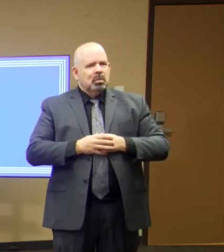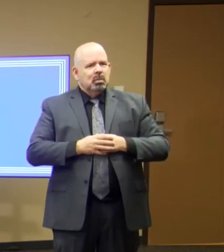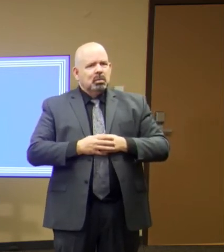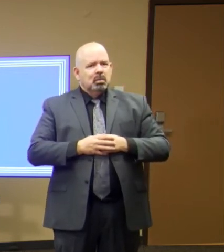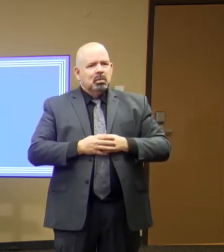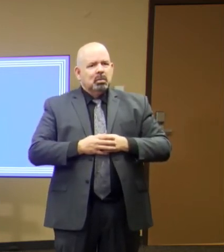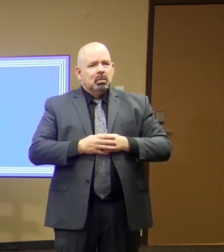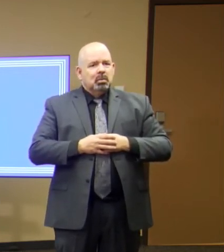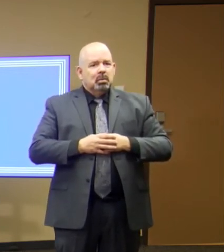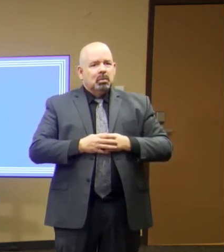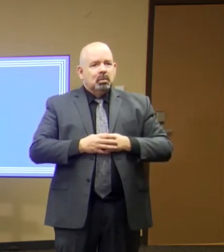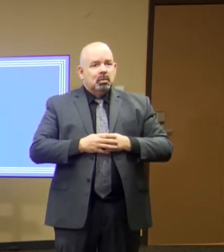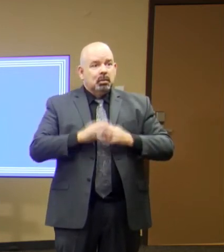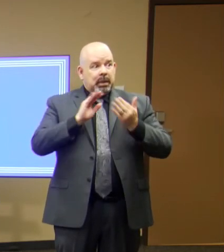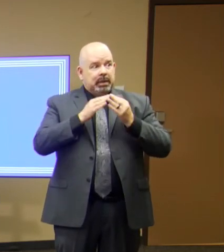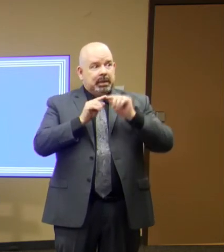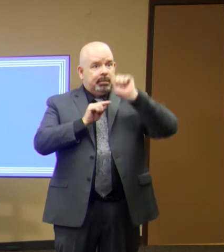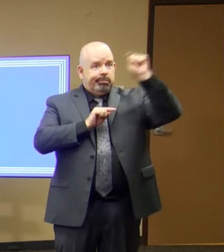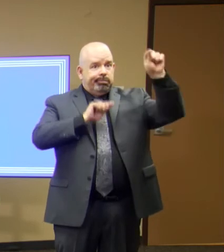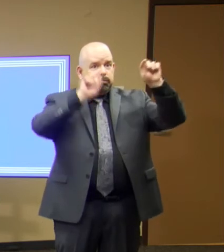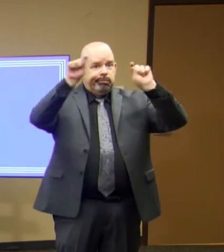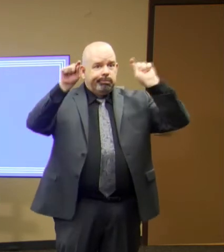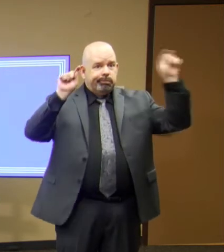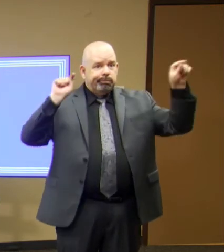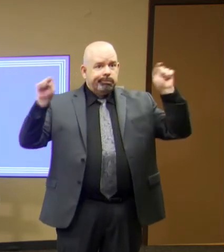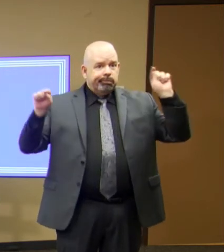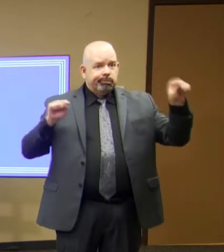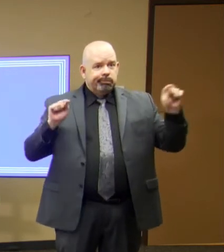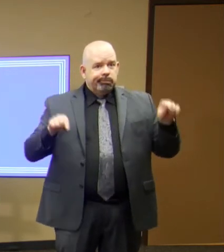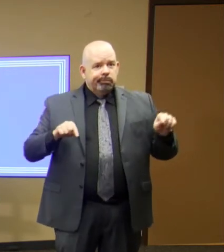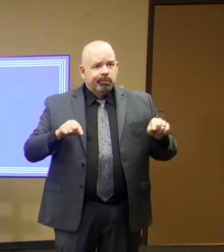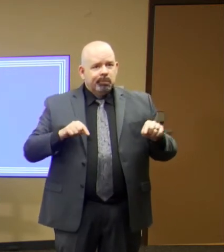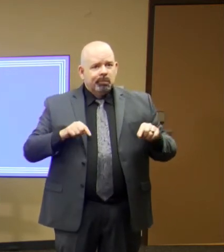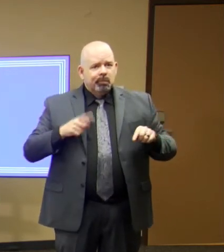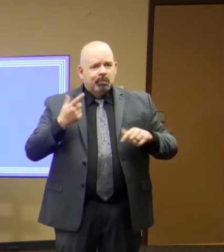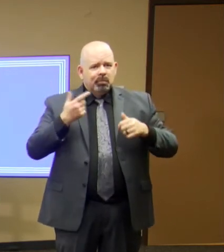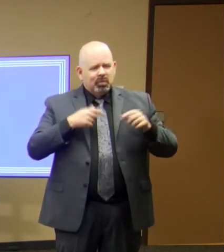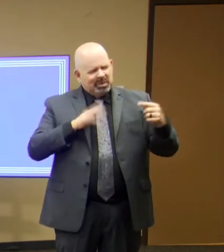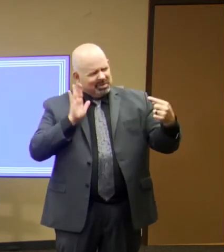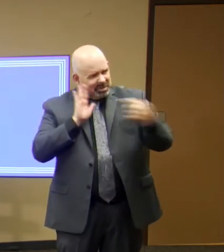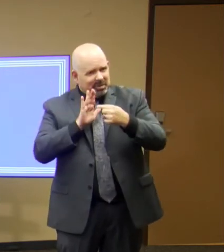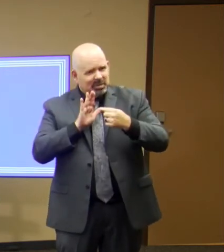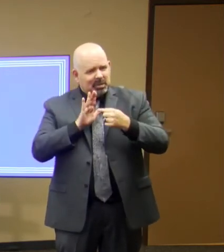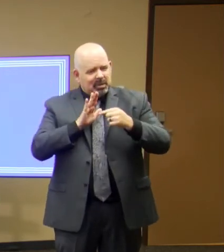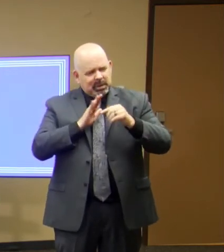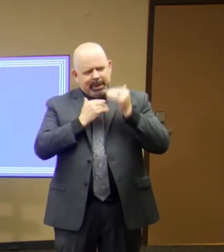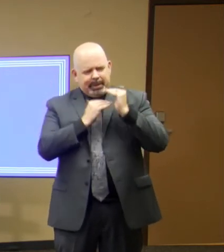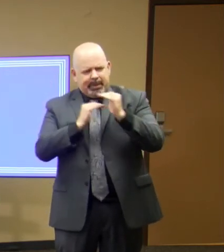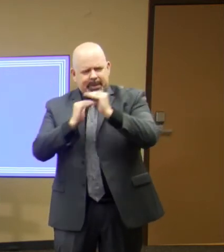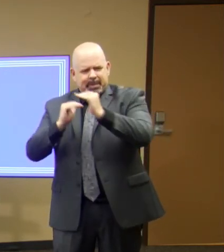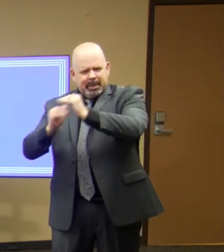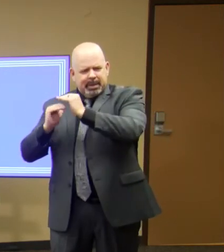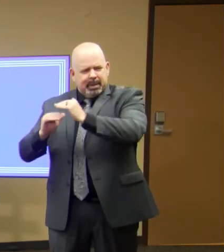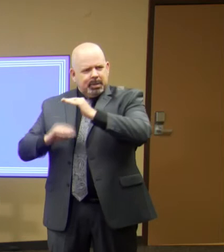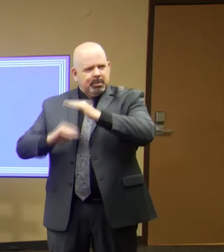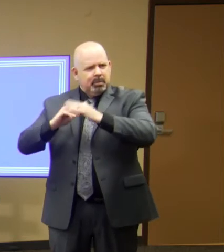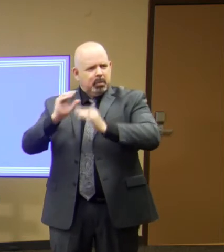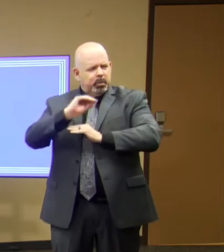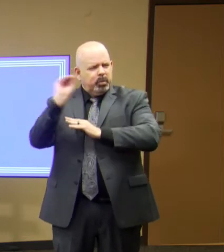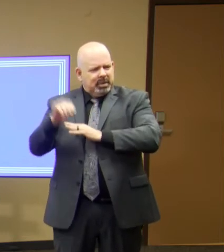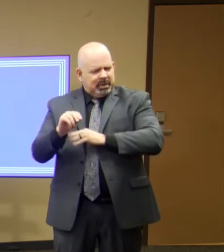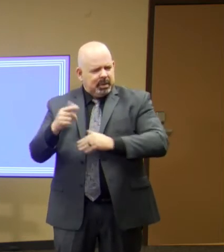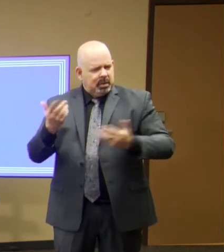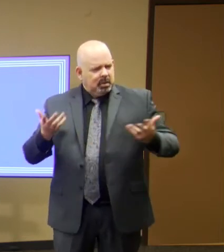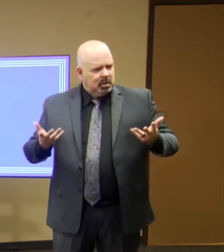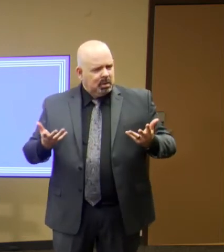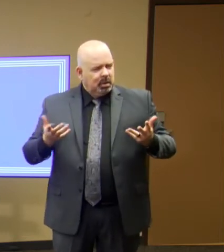enforce the occupancy limits. But we don't have bars open without